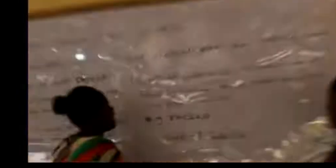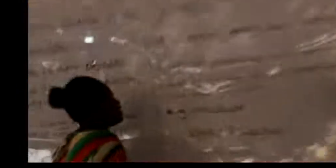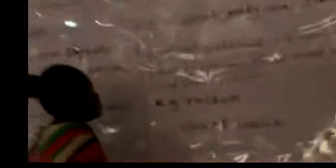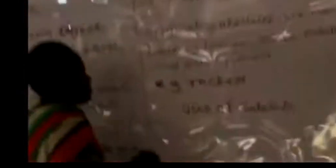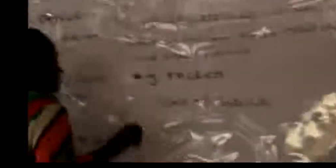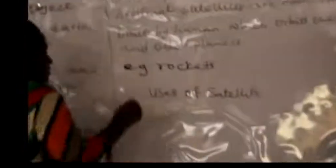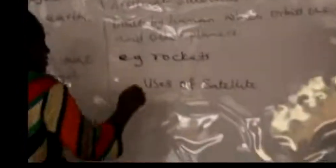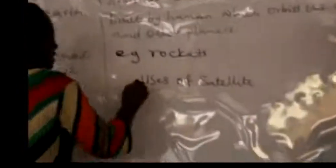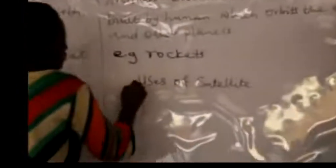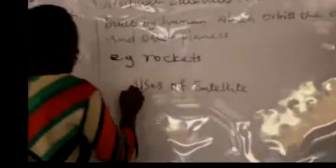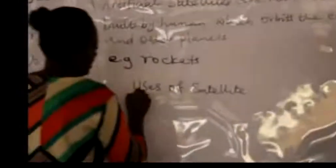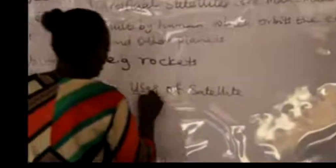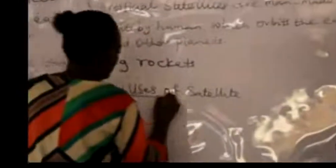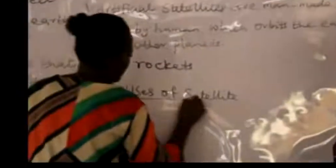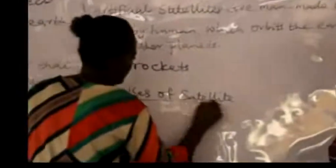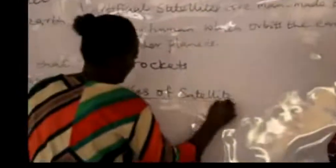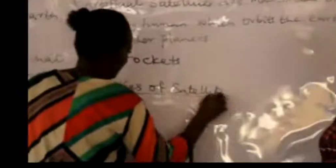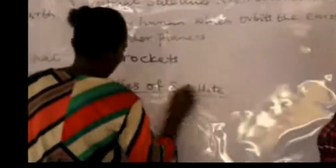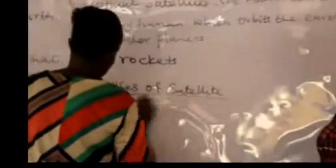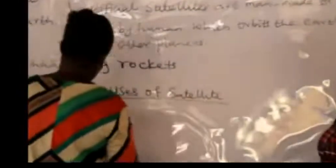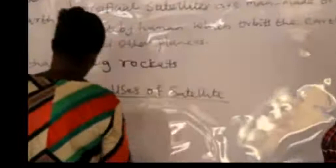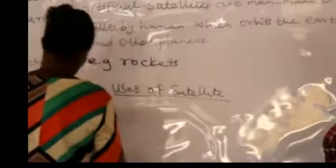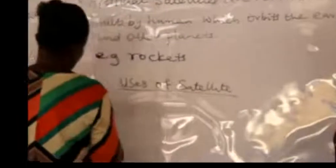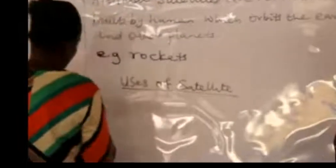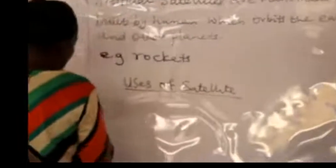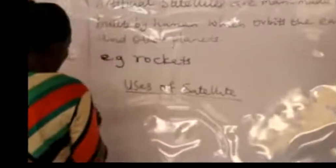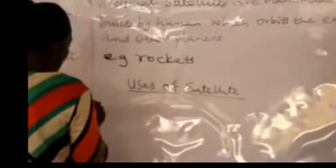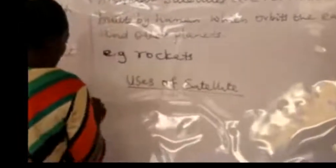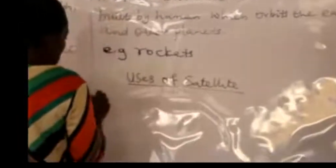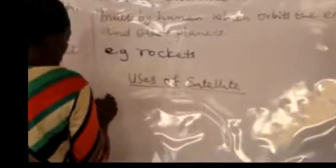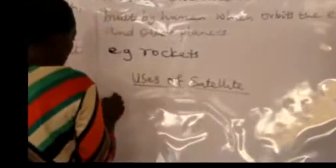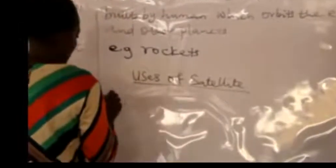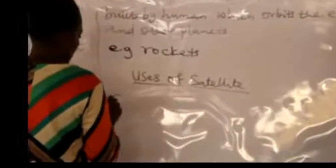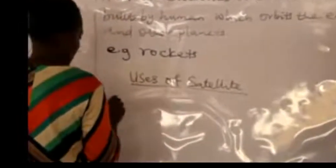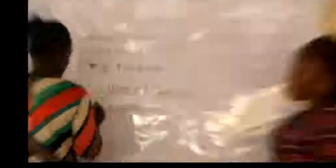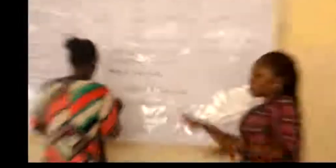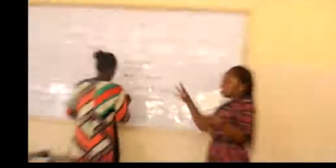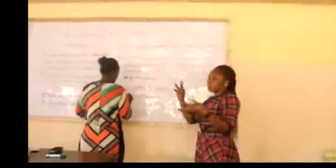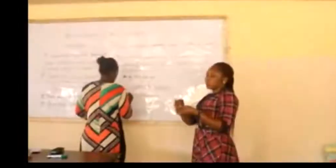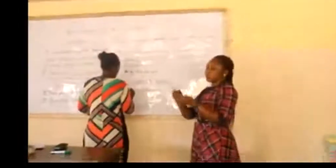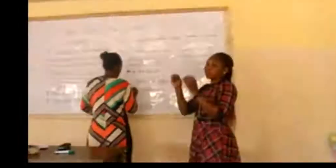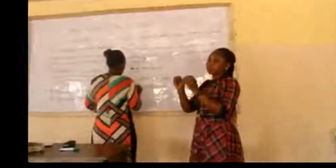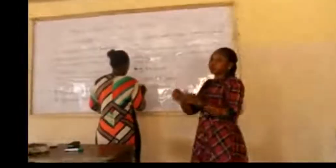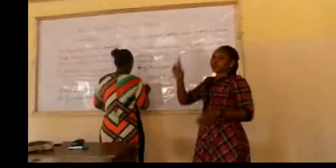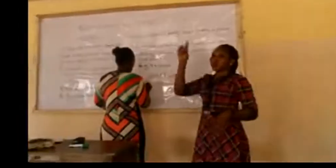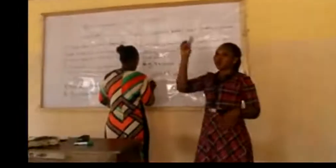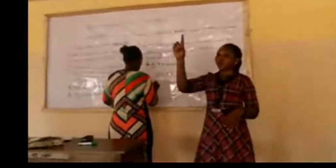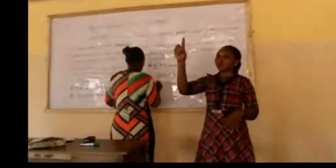One of the uses of satellite is in communication.